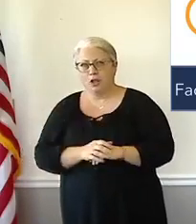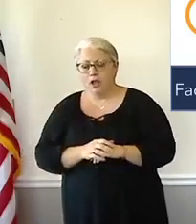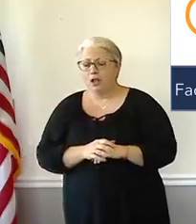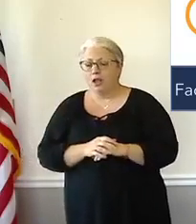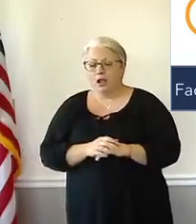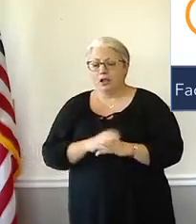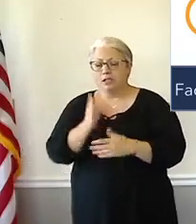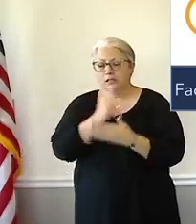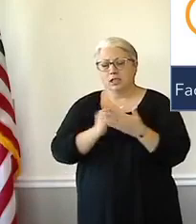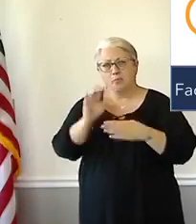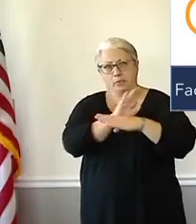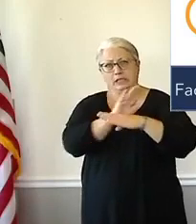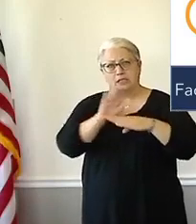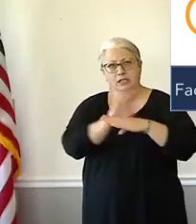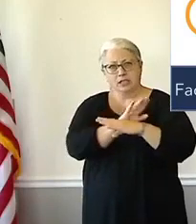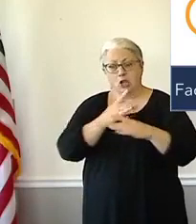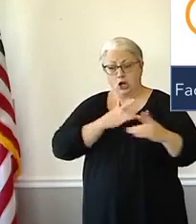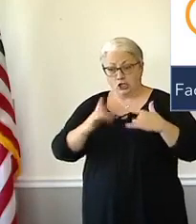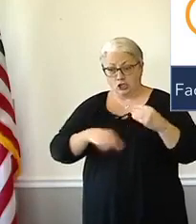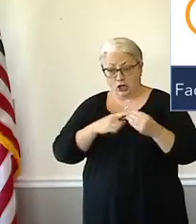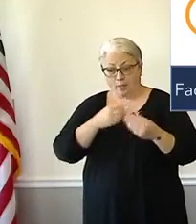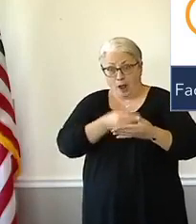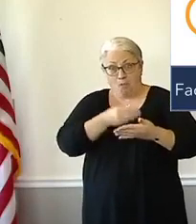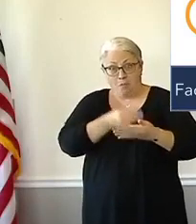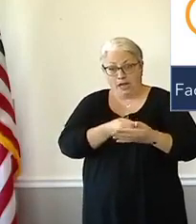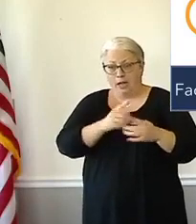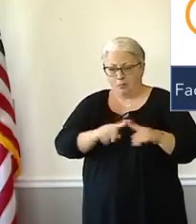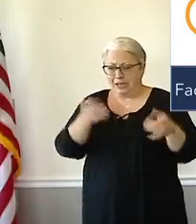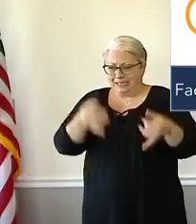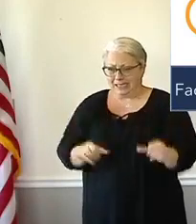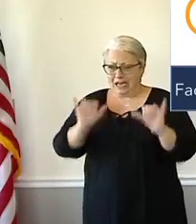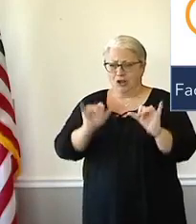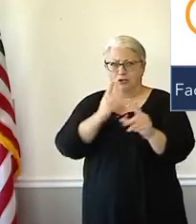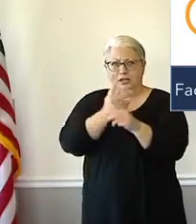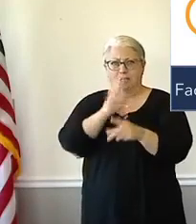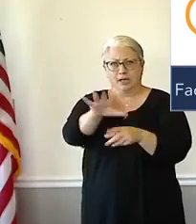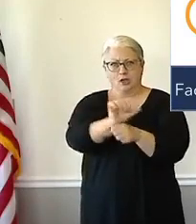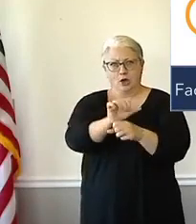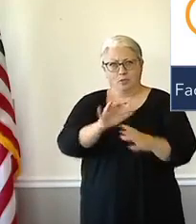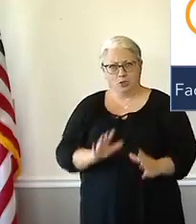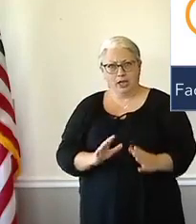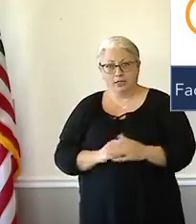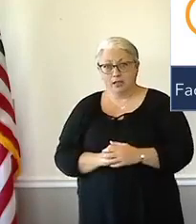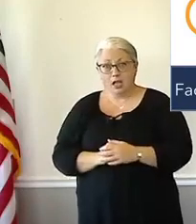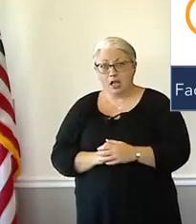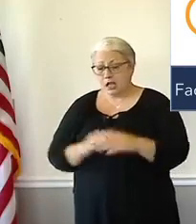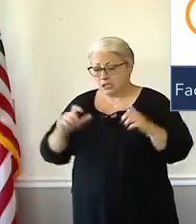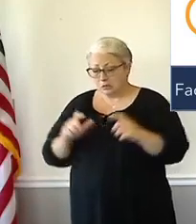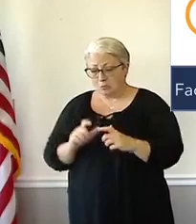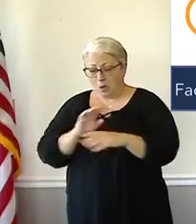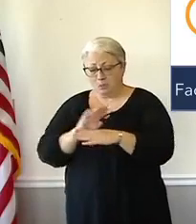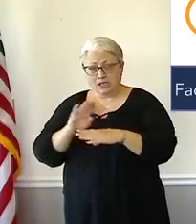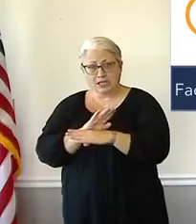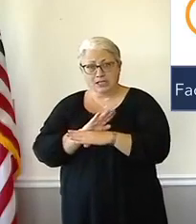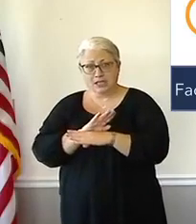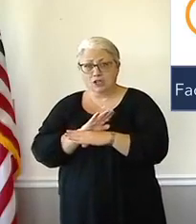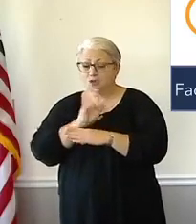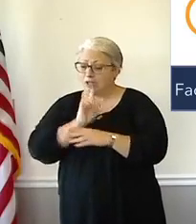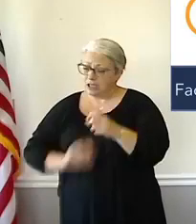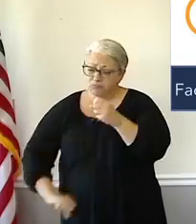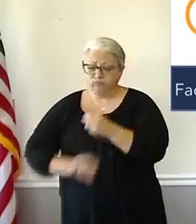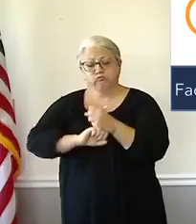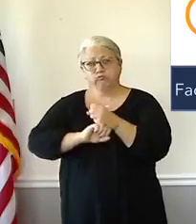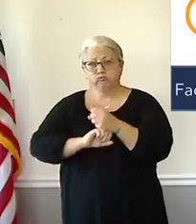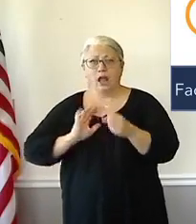employees employed. We need employers to remain open. They're the backbone. Small businesses are the backbone of our economy, and that's how